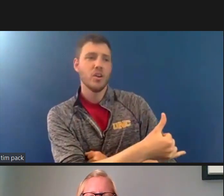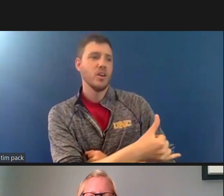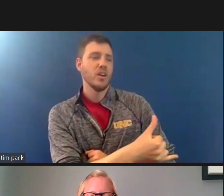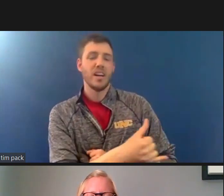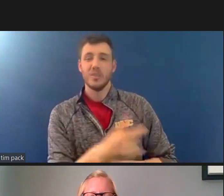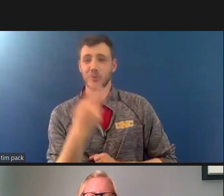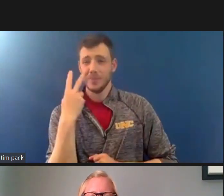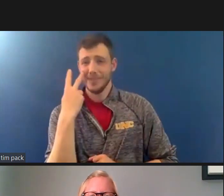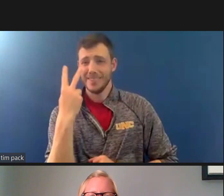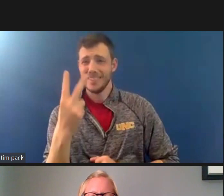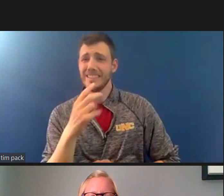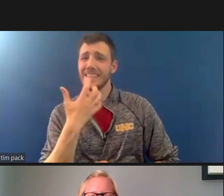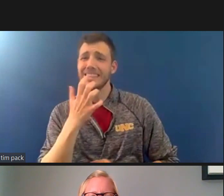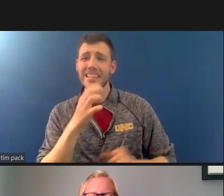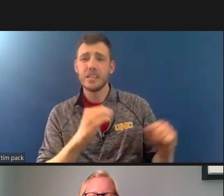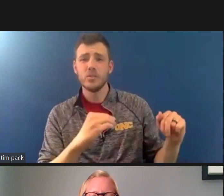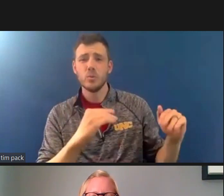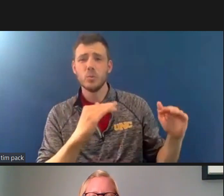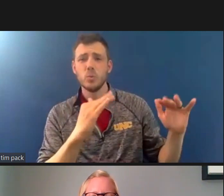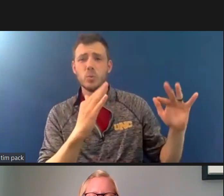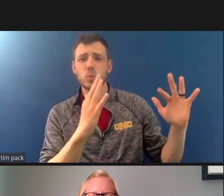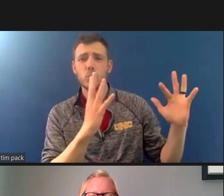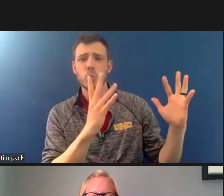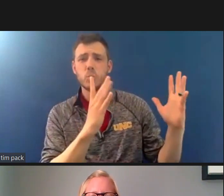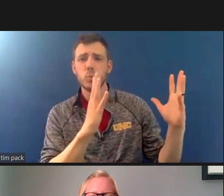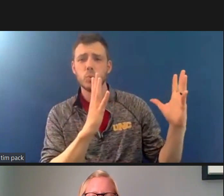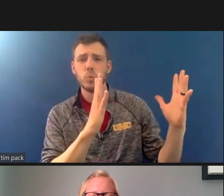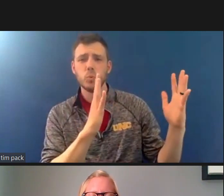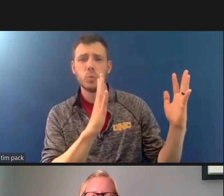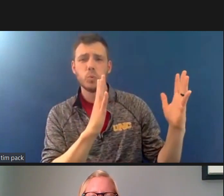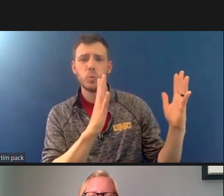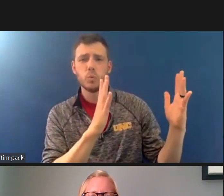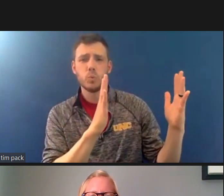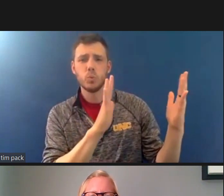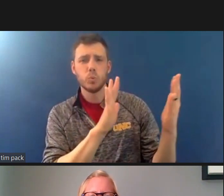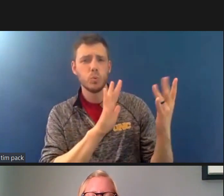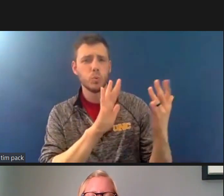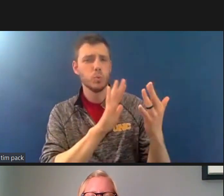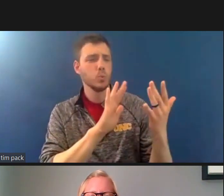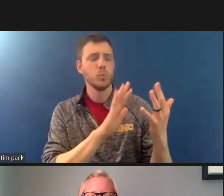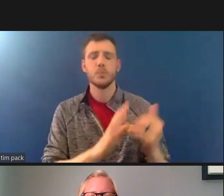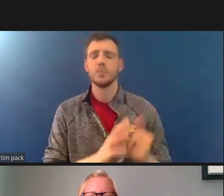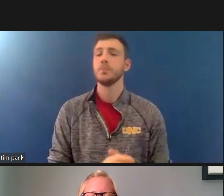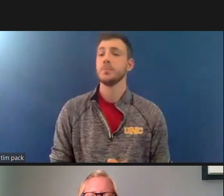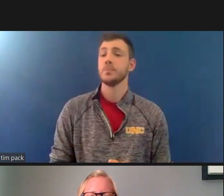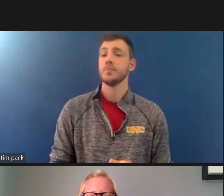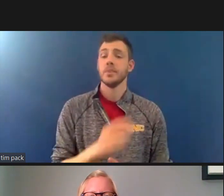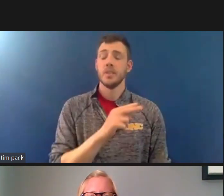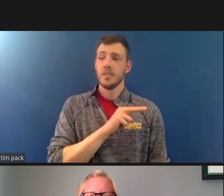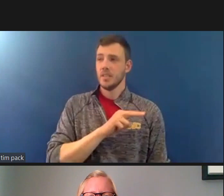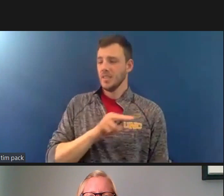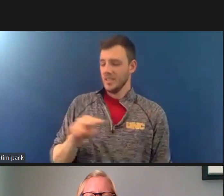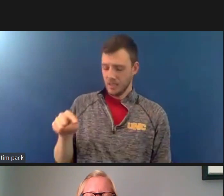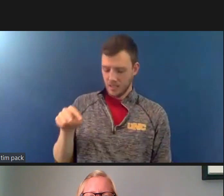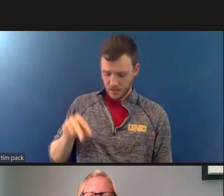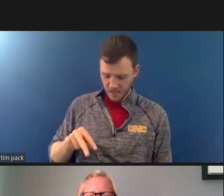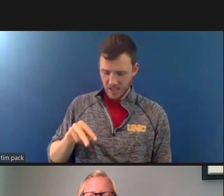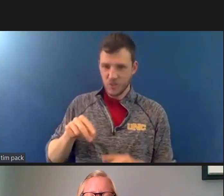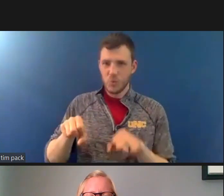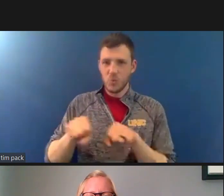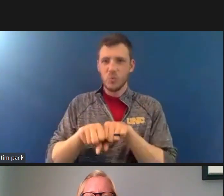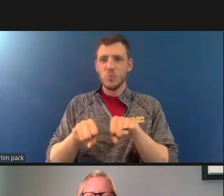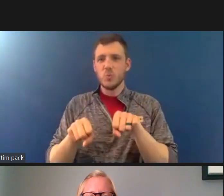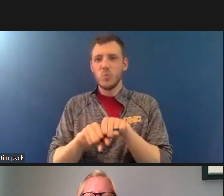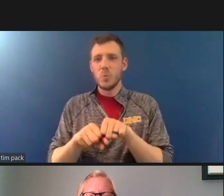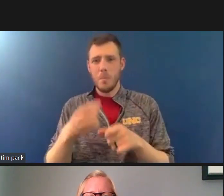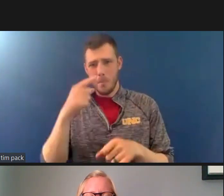heat. He jumped down from the terrace. The sand was thick over his black shoes and the heat hit him. He became conscious of the